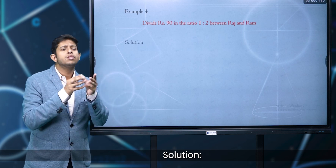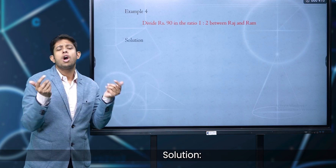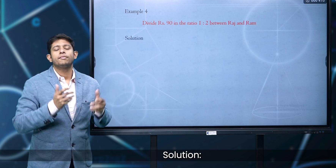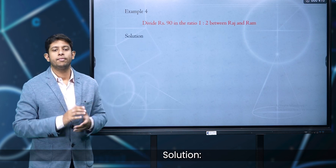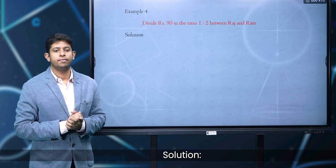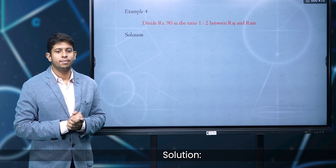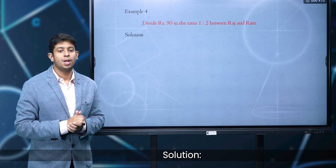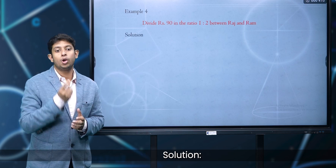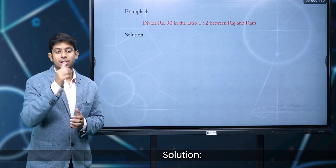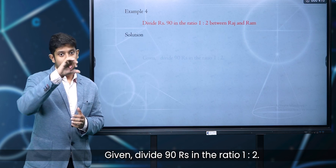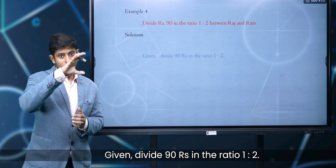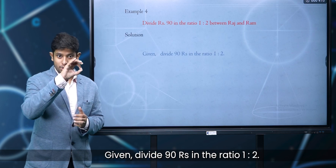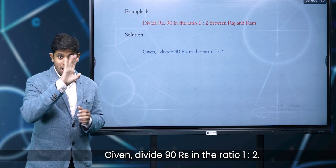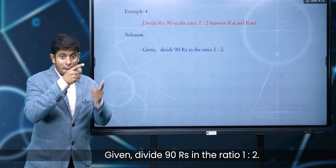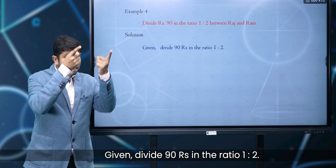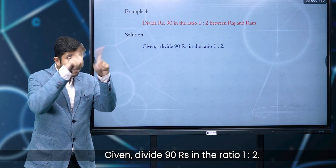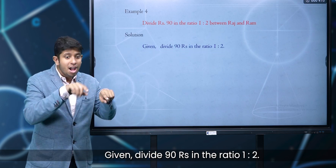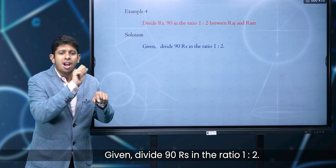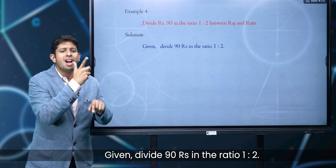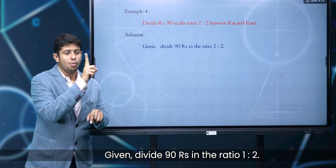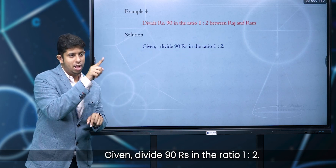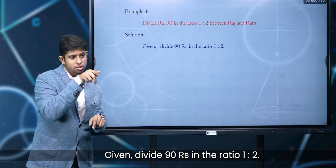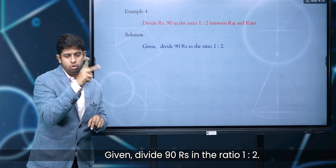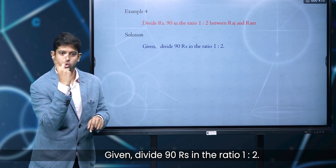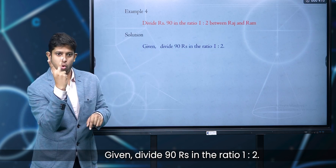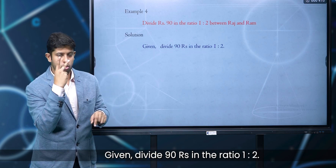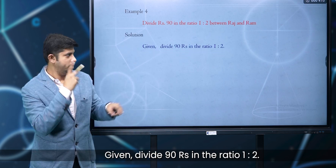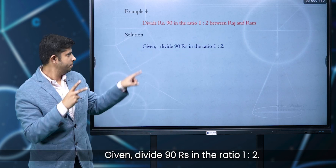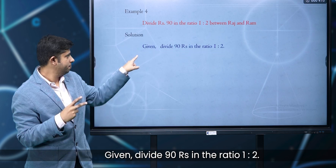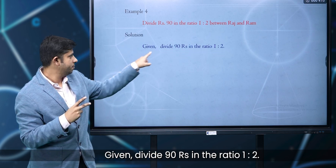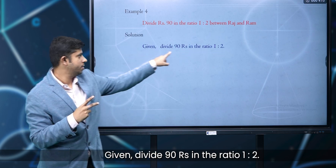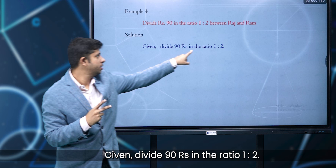Solution. Given, divide 90 rupees in the ratio 1:2.